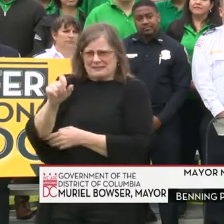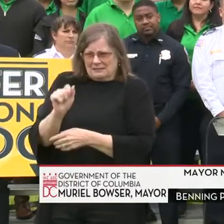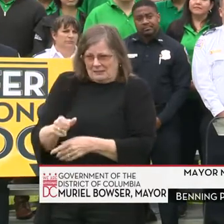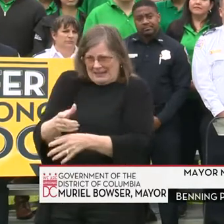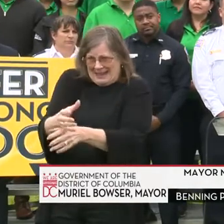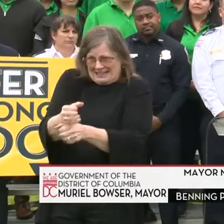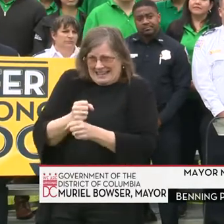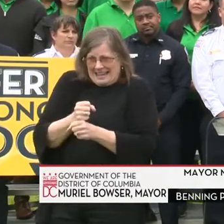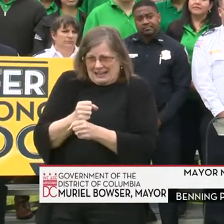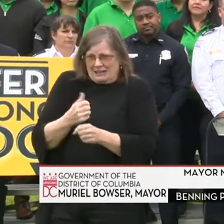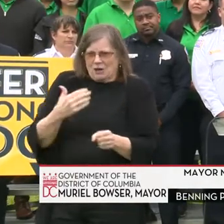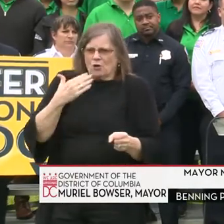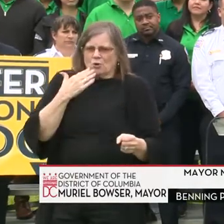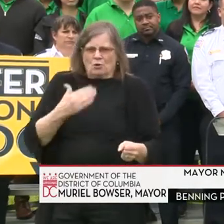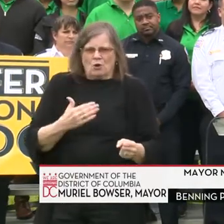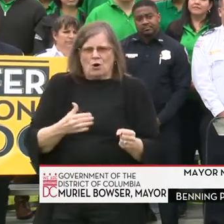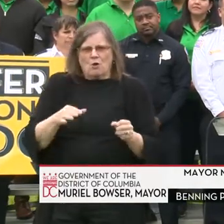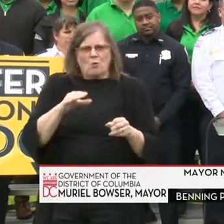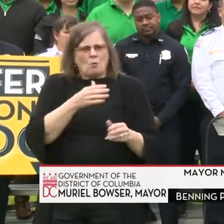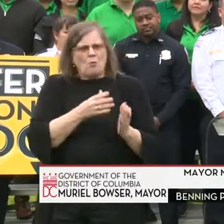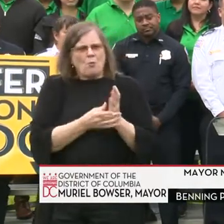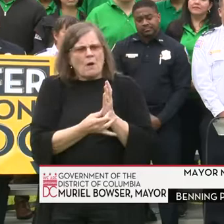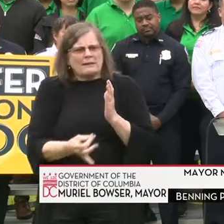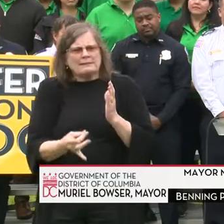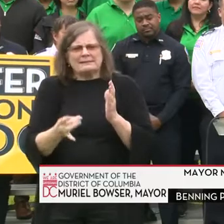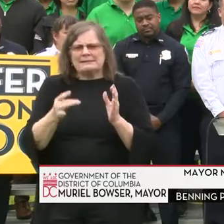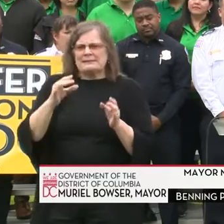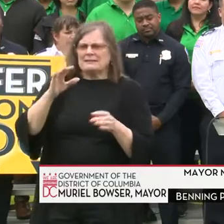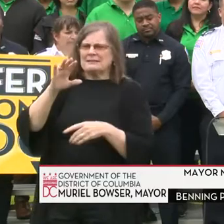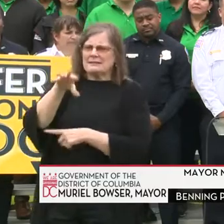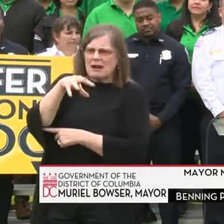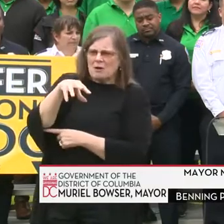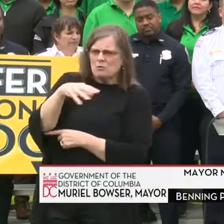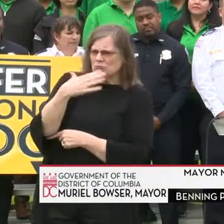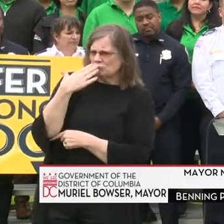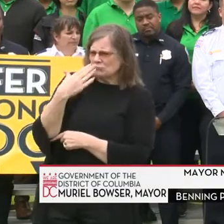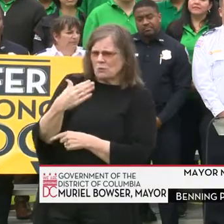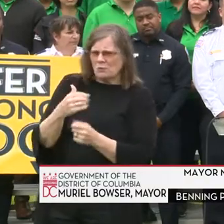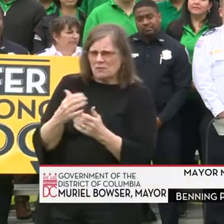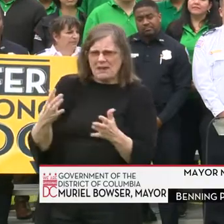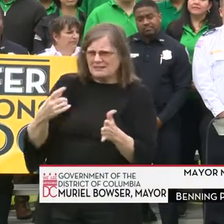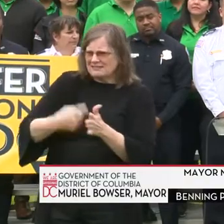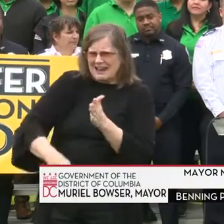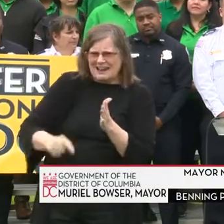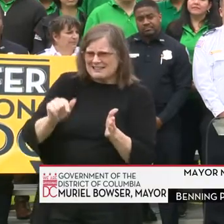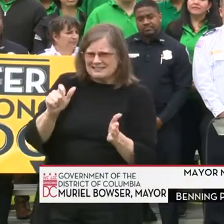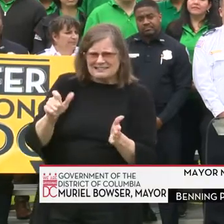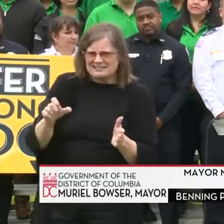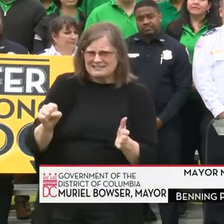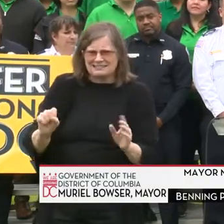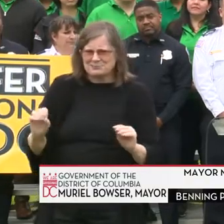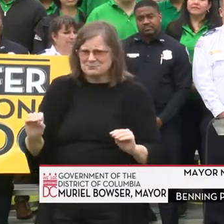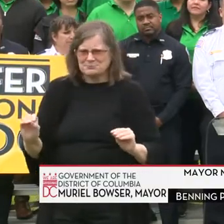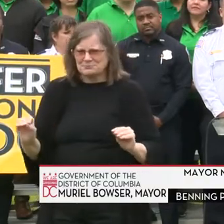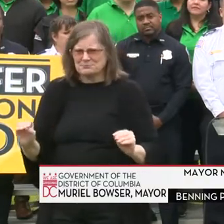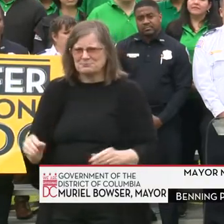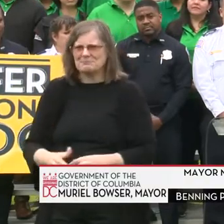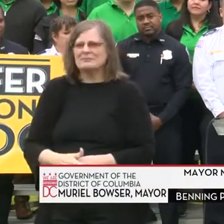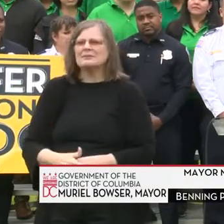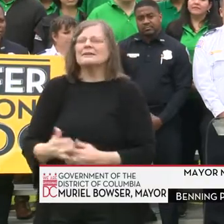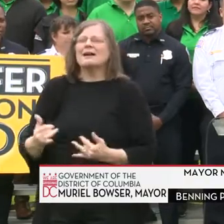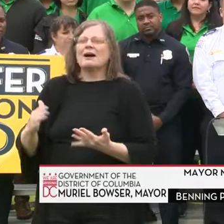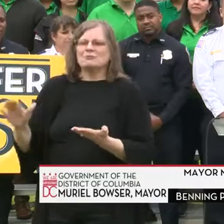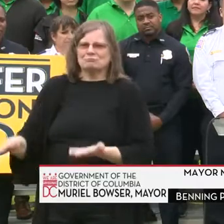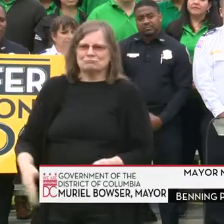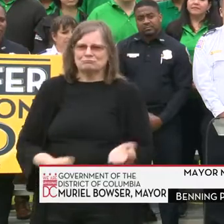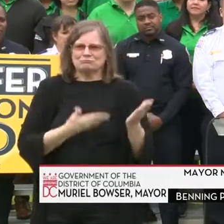no cost to yourself. So with that, I want to turn to the Chief of Police to talk in some more detail about the